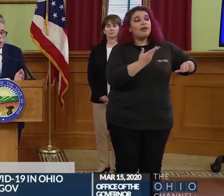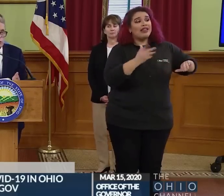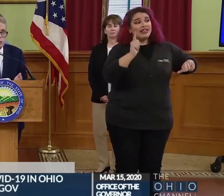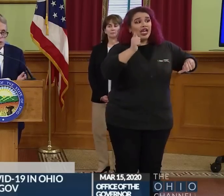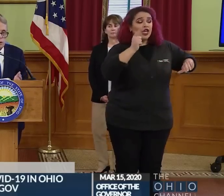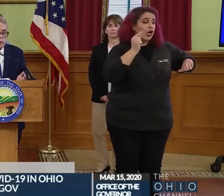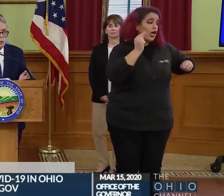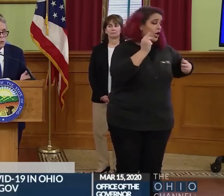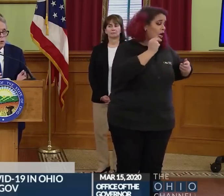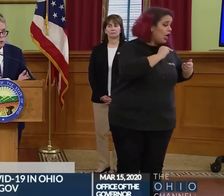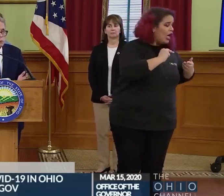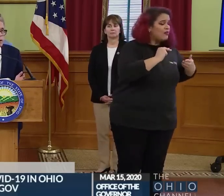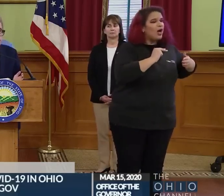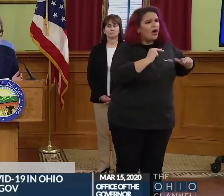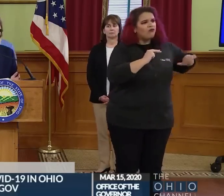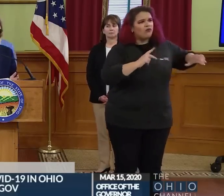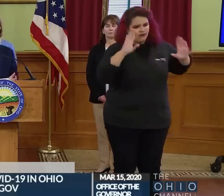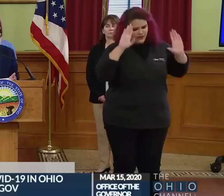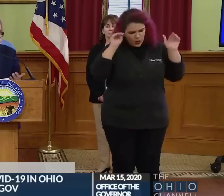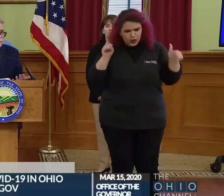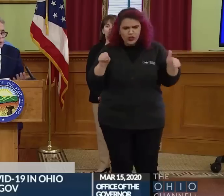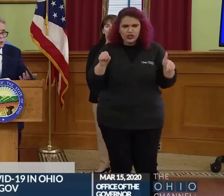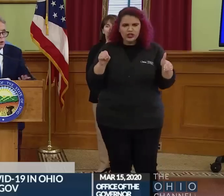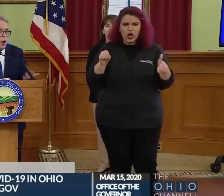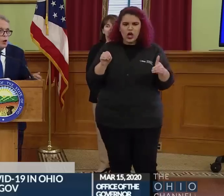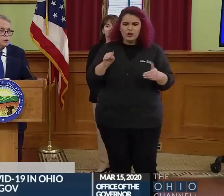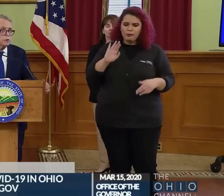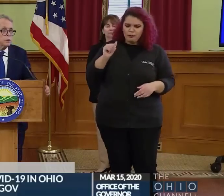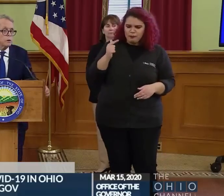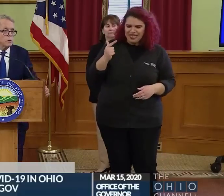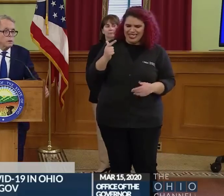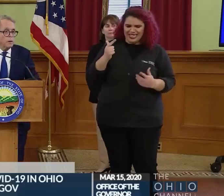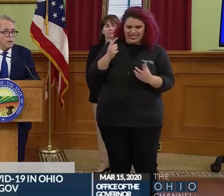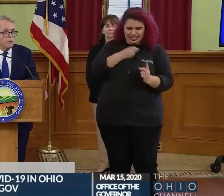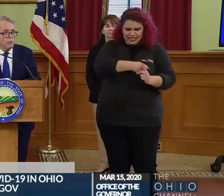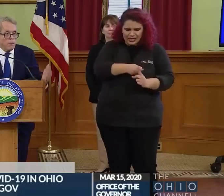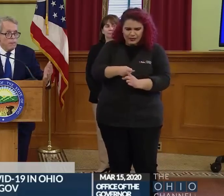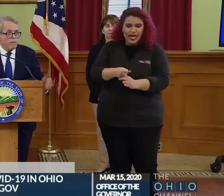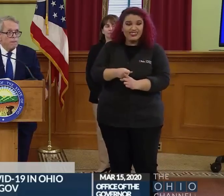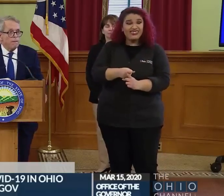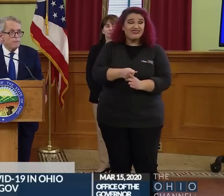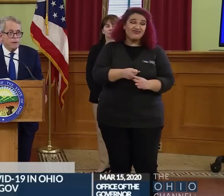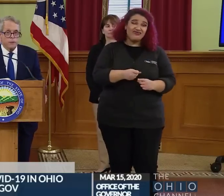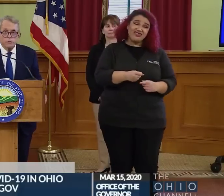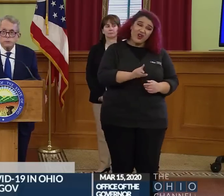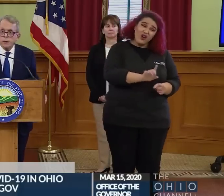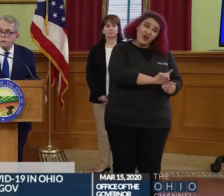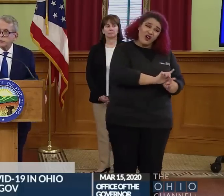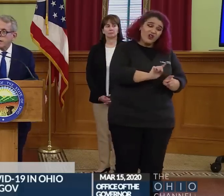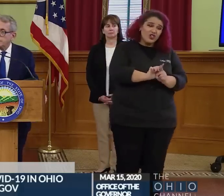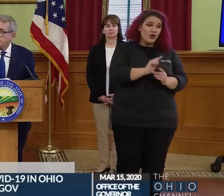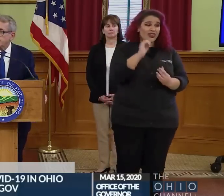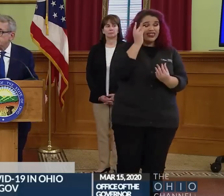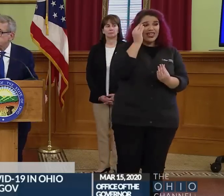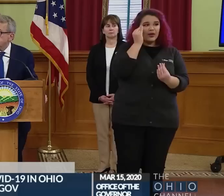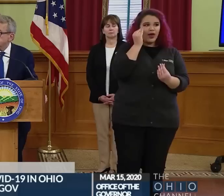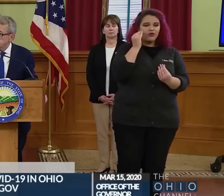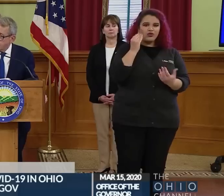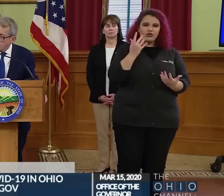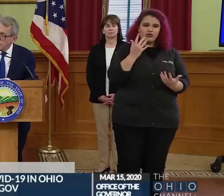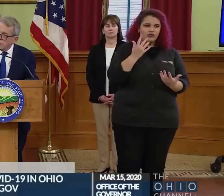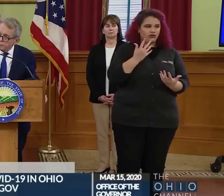to continue to look at the benefit plus the social cost, and make those calculations.